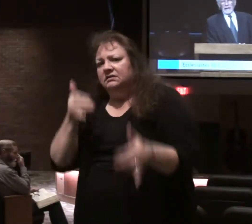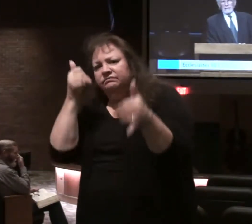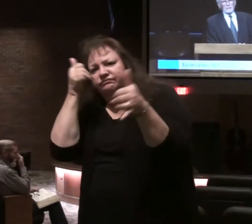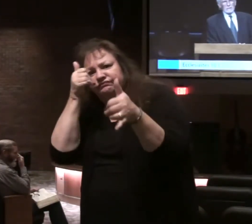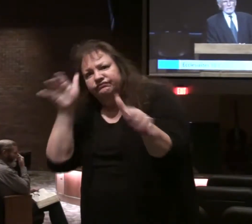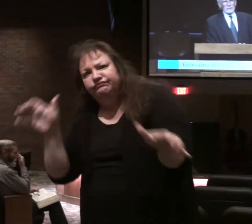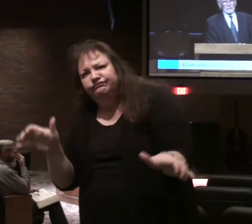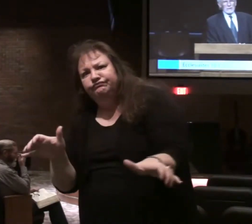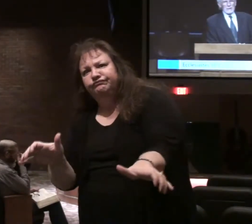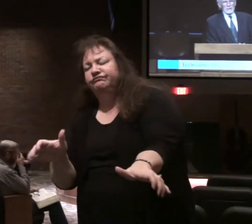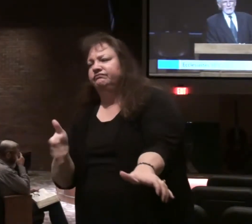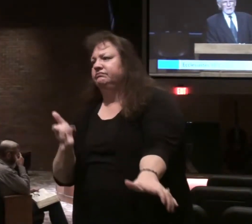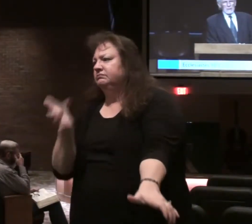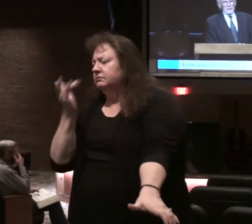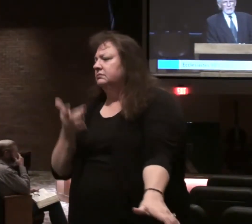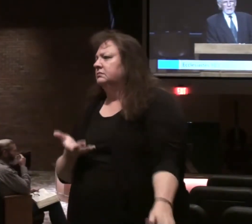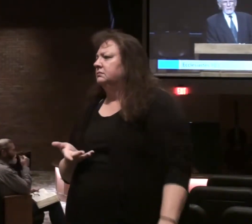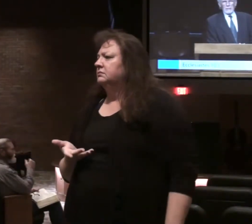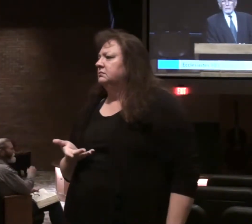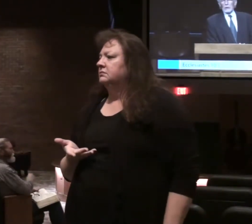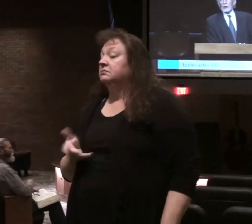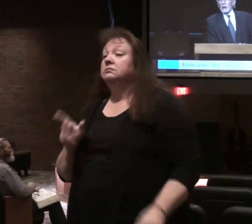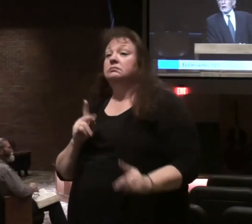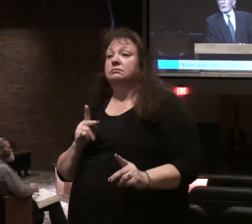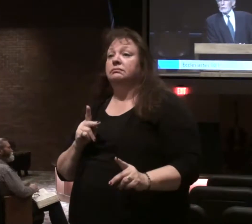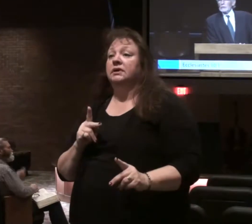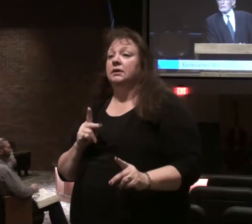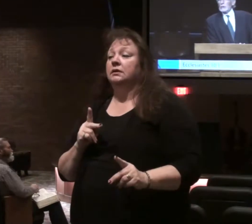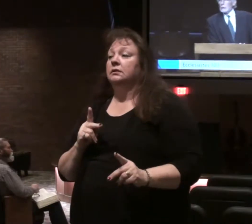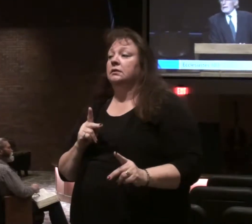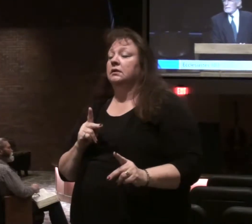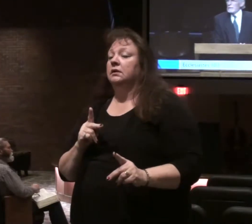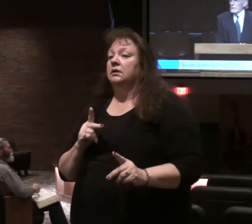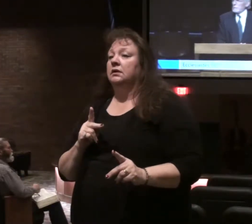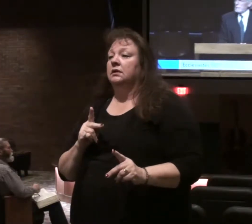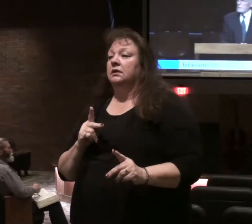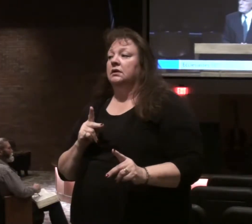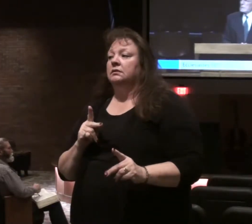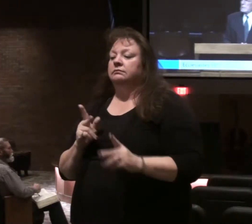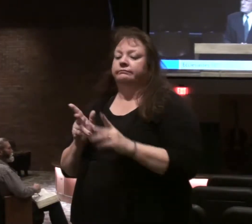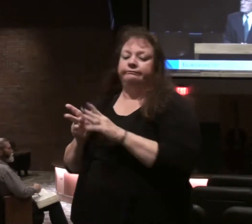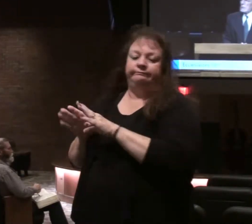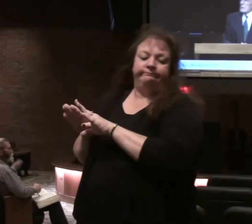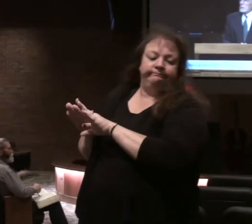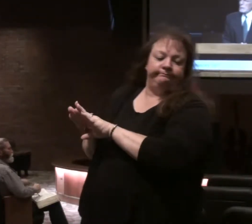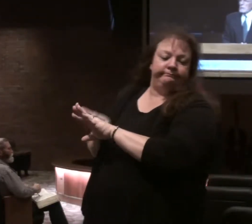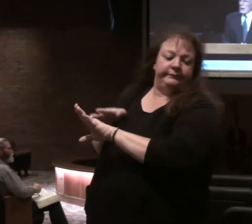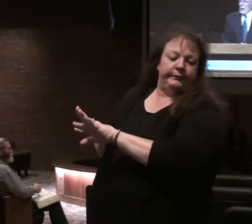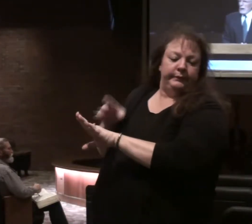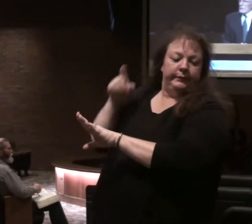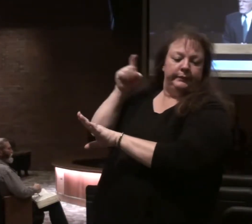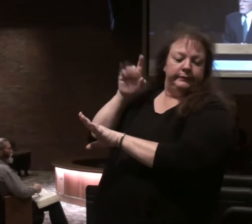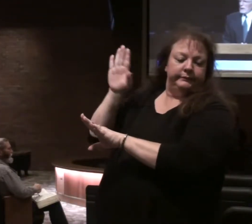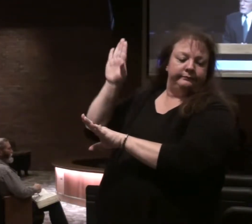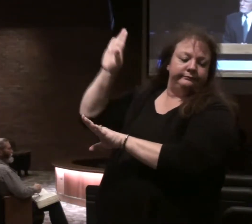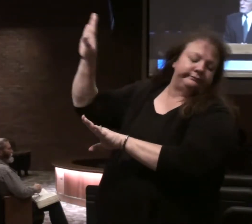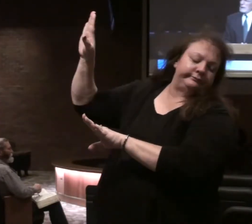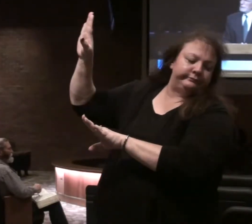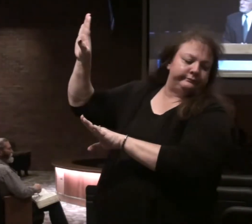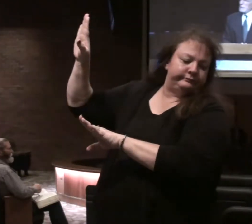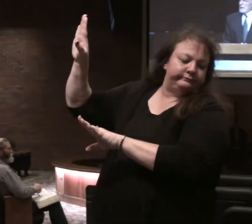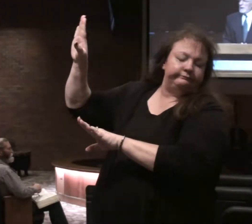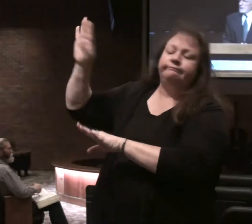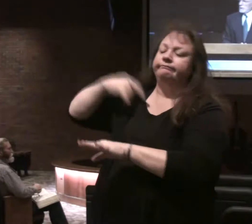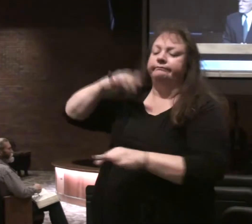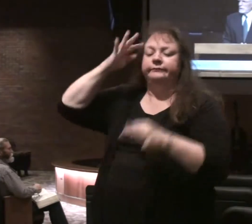Foolishness abounds. People are closed to wisdom. What God has to say, they have made